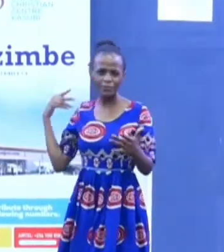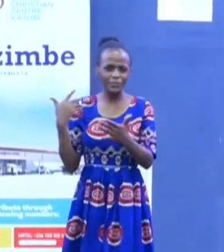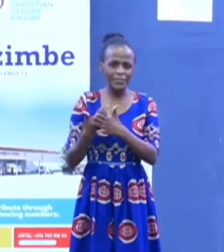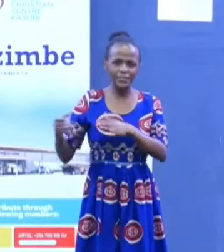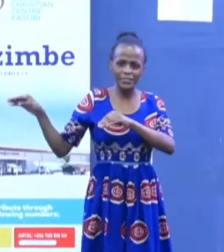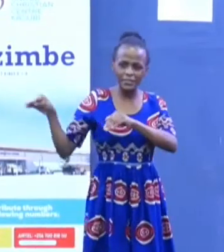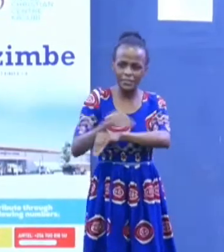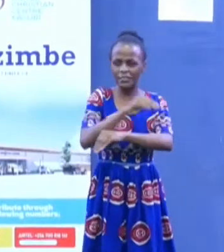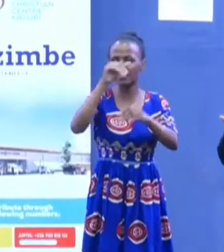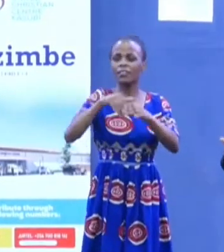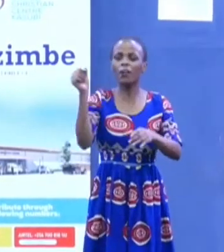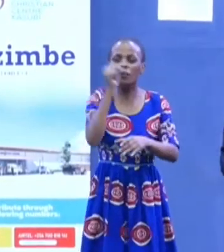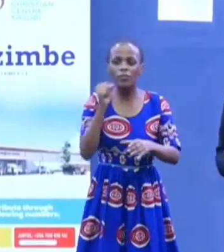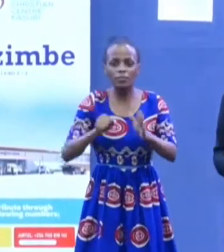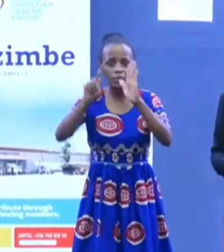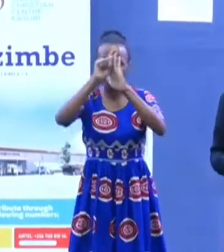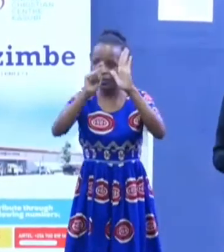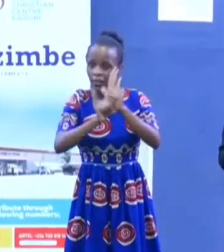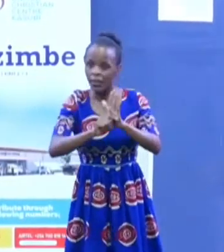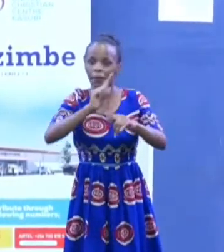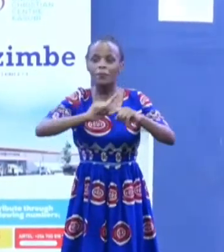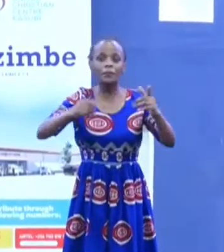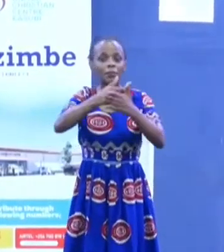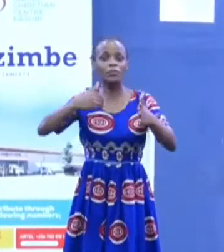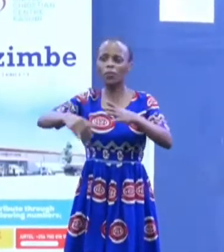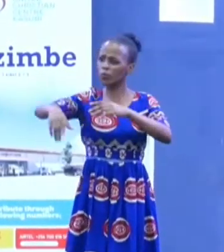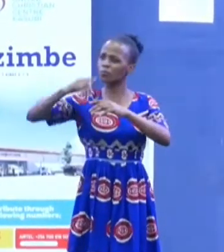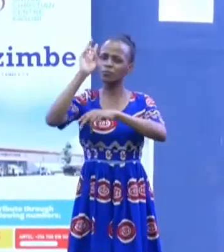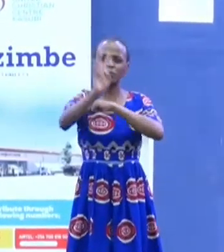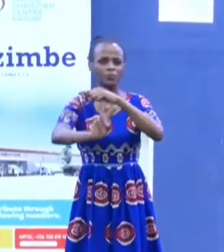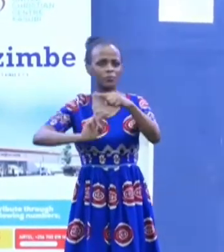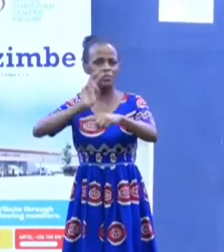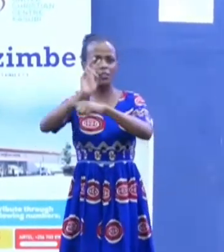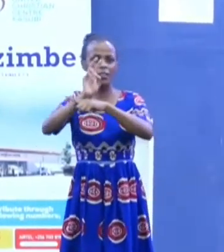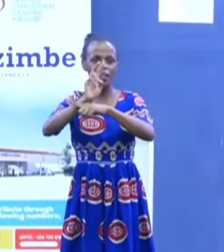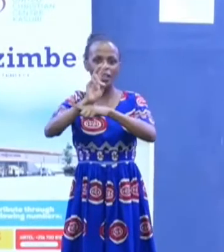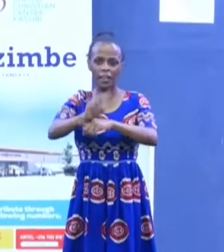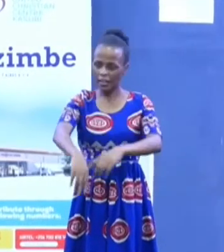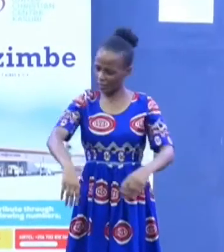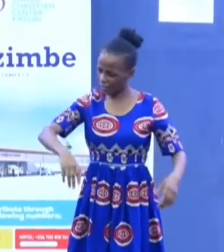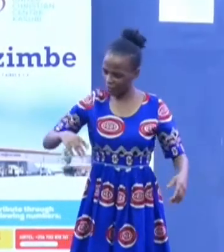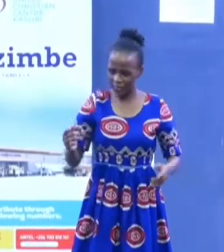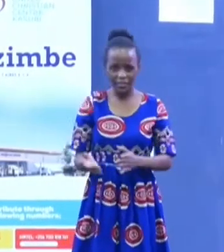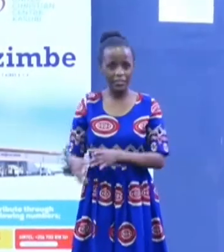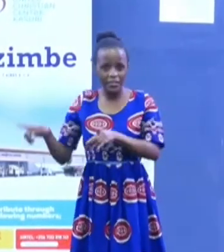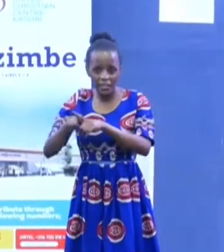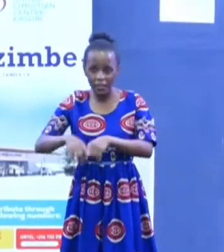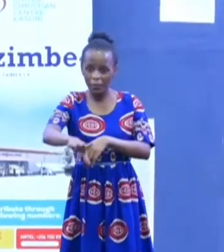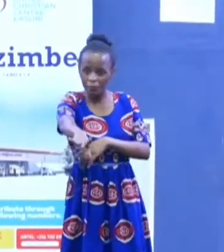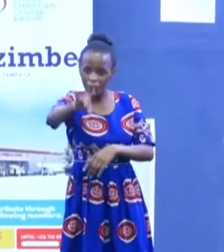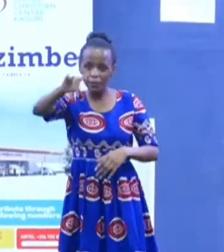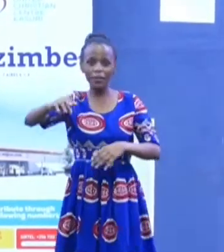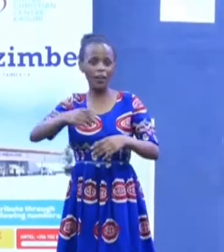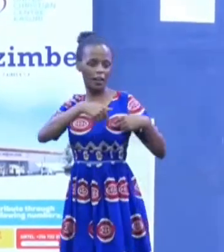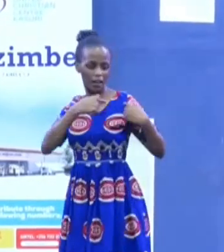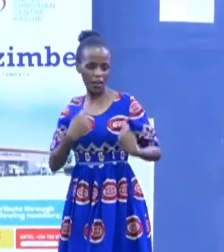how it has been exchanged in the Old Testament. But it was a prophecy that had come to